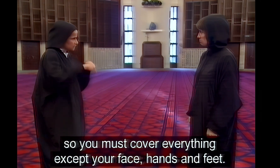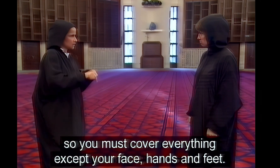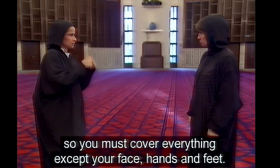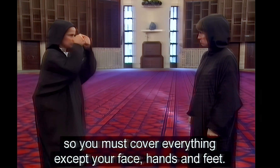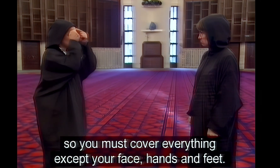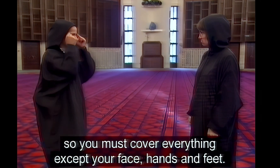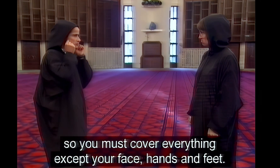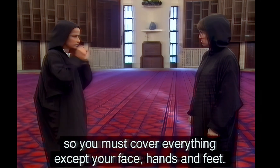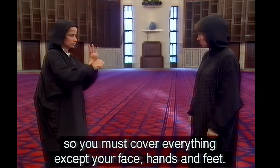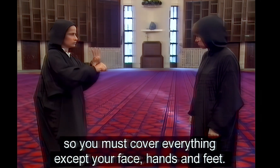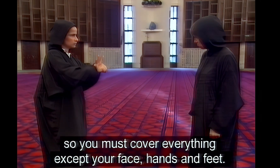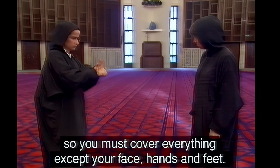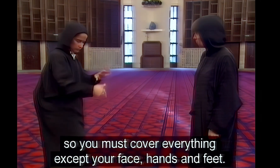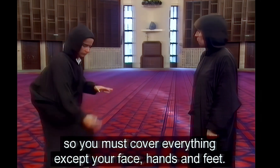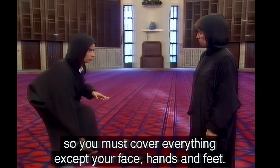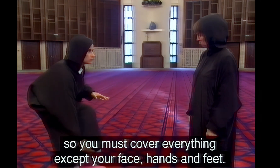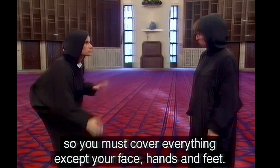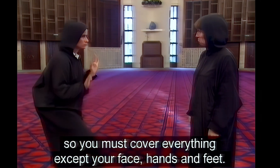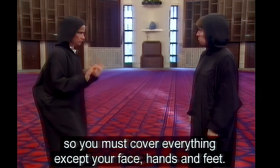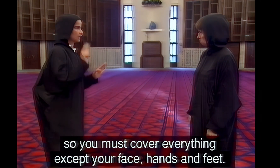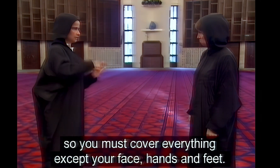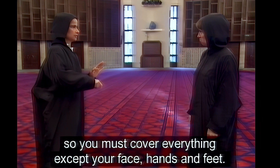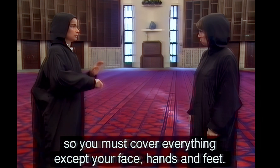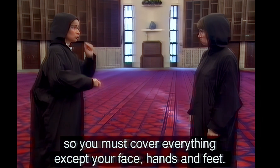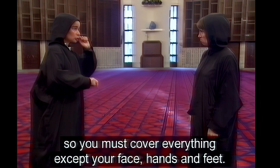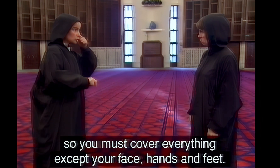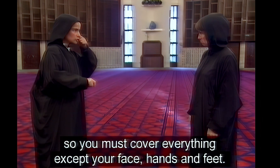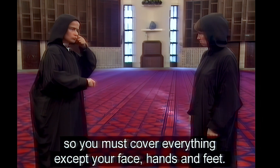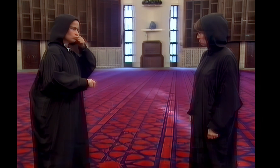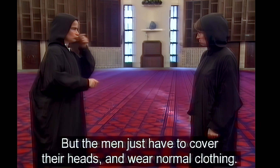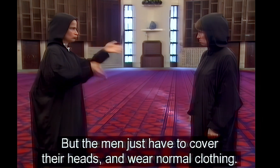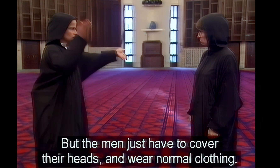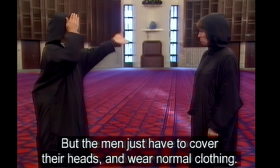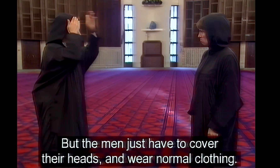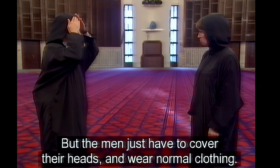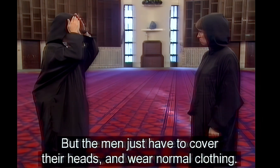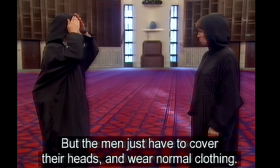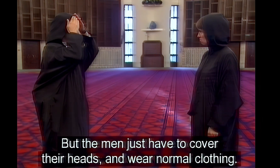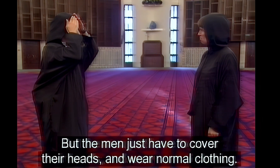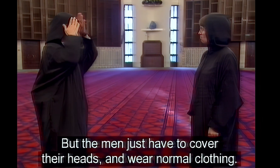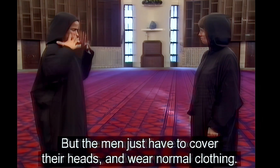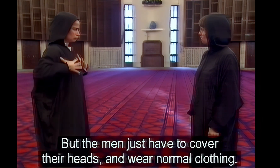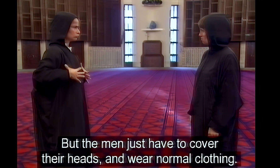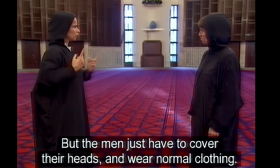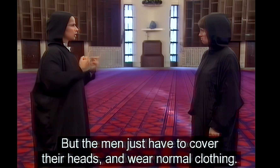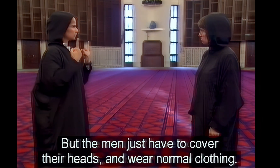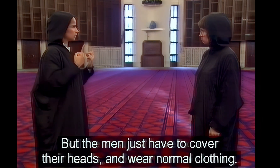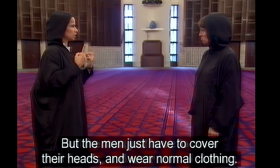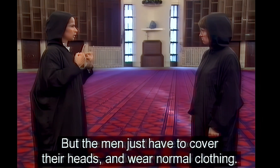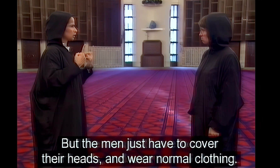you're in the mosque, you must wear something that covers you up, except for your face, hands and feet. Not the men, though. They just have to cover their